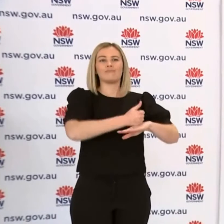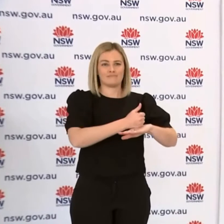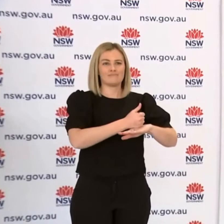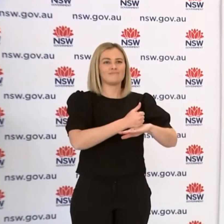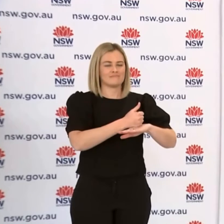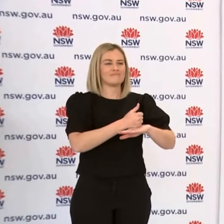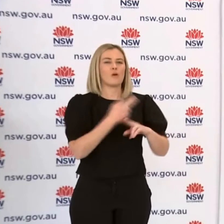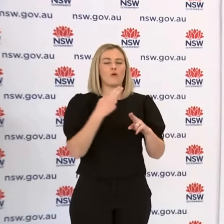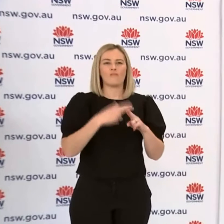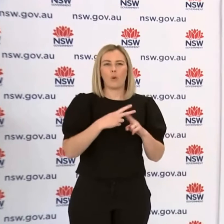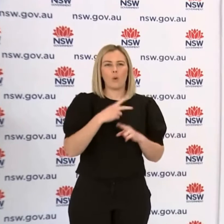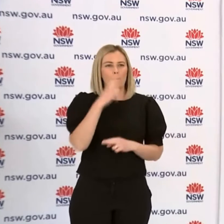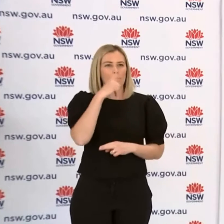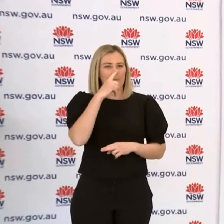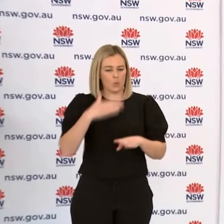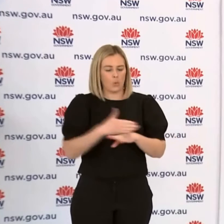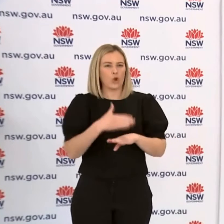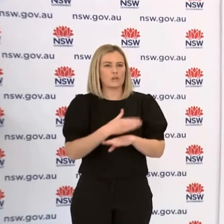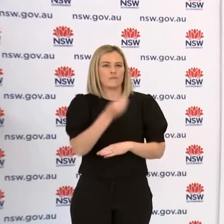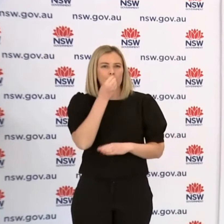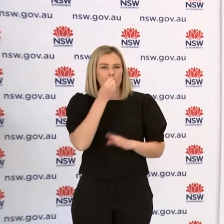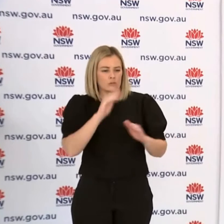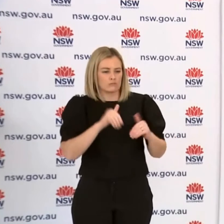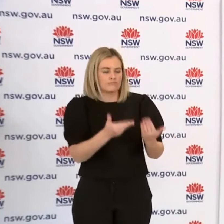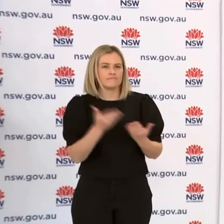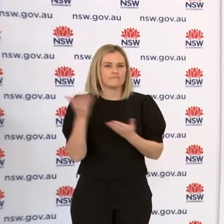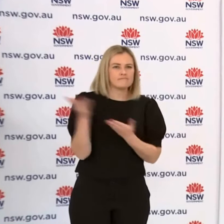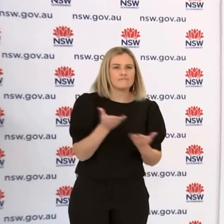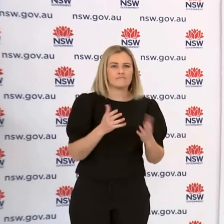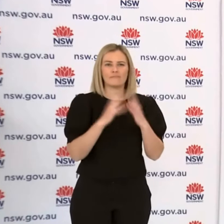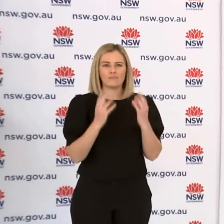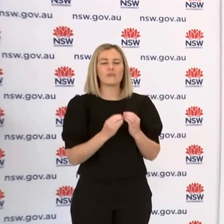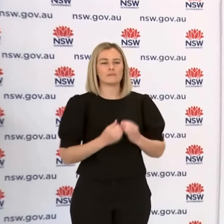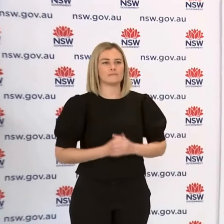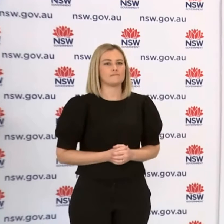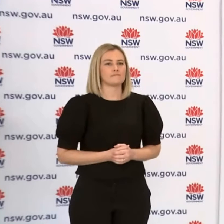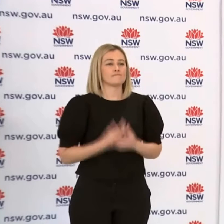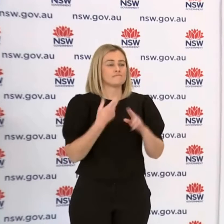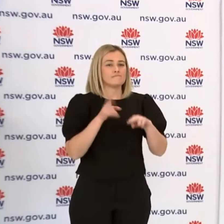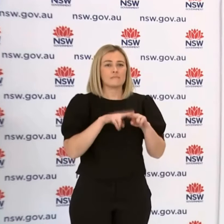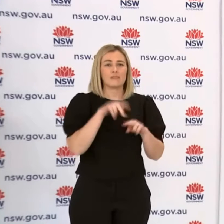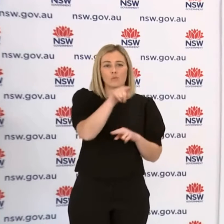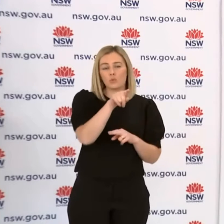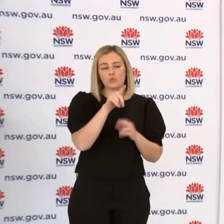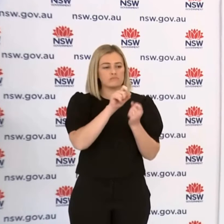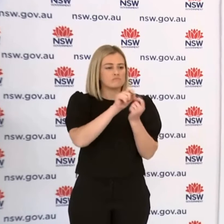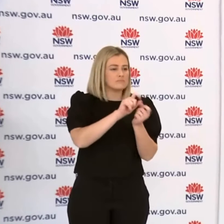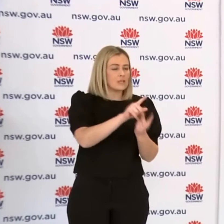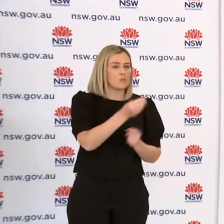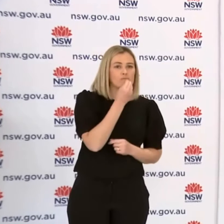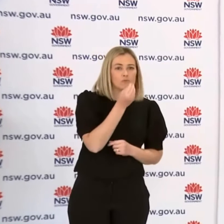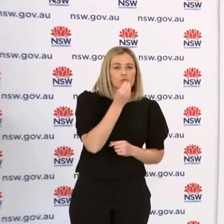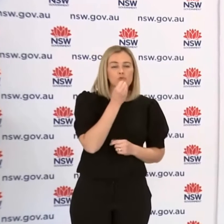day out for the food providers of Sydney. If you're involved in any aspect of that, if you're selling food, if you're